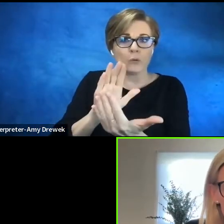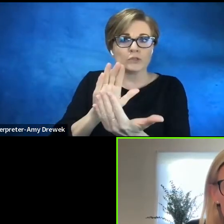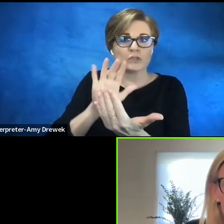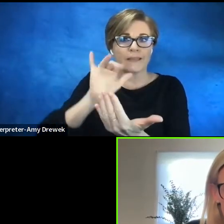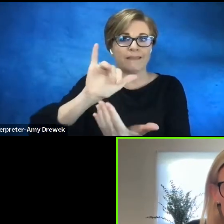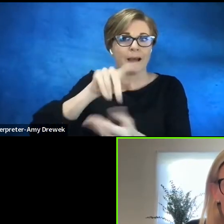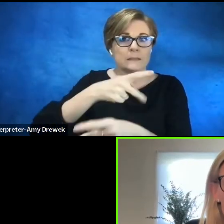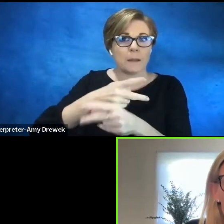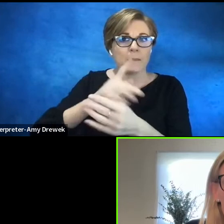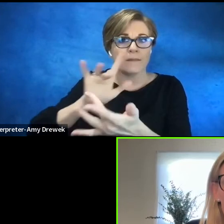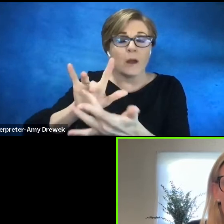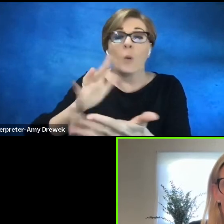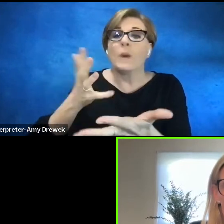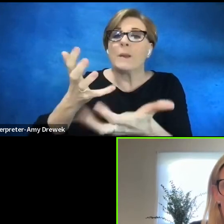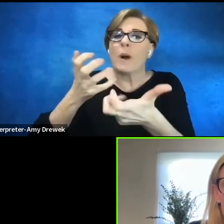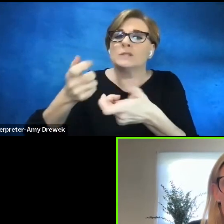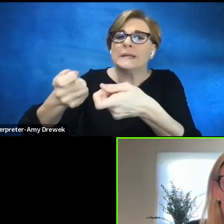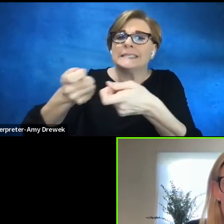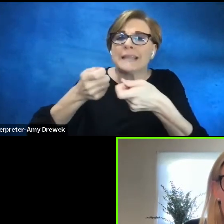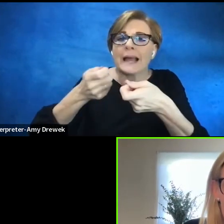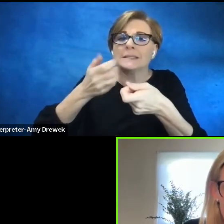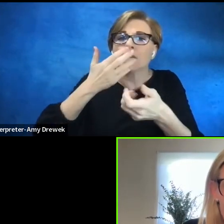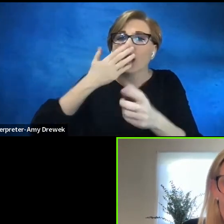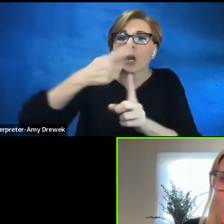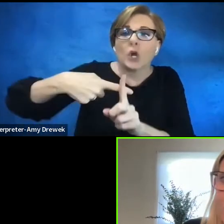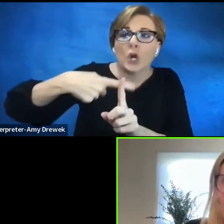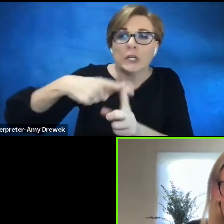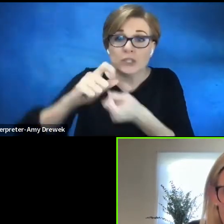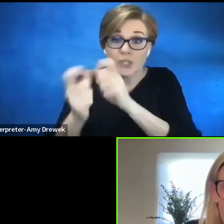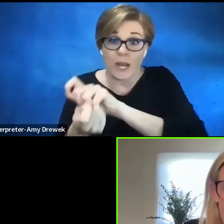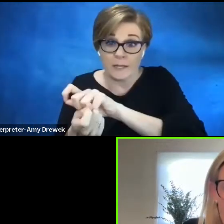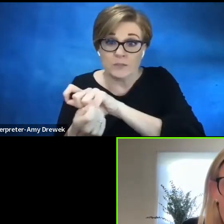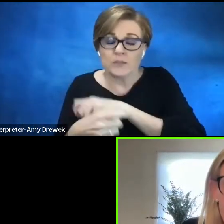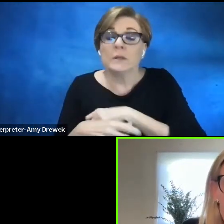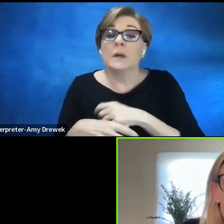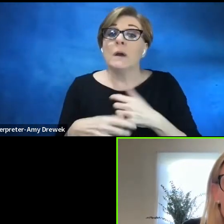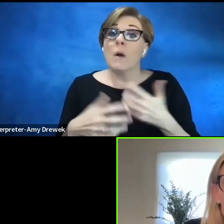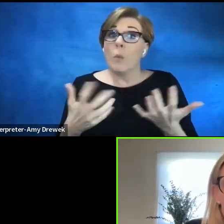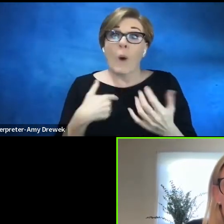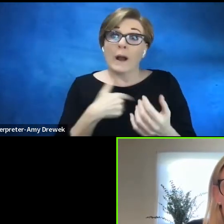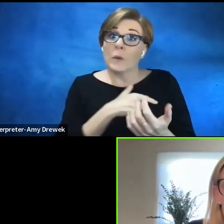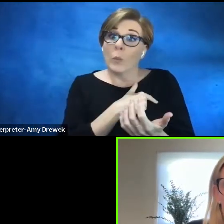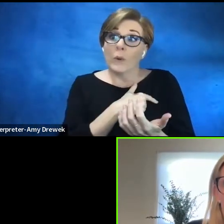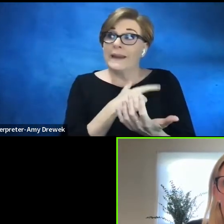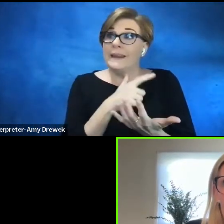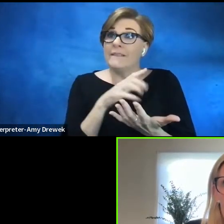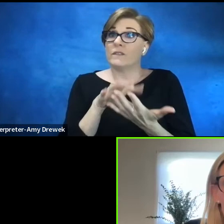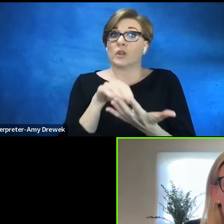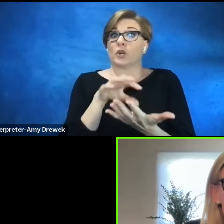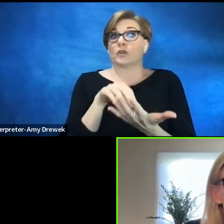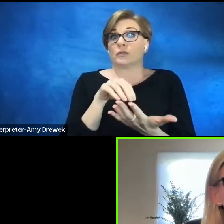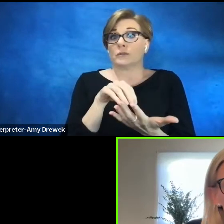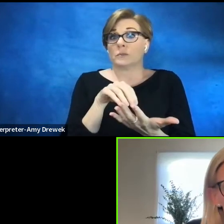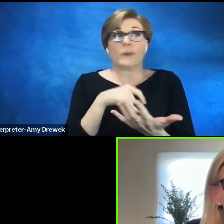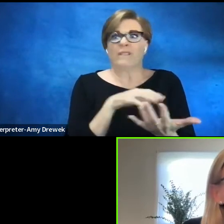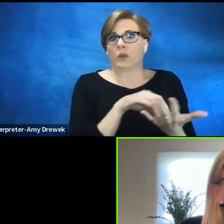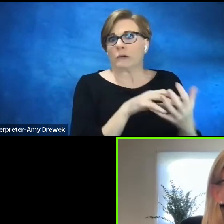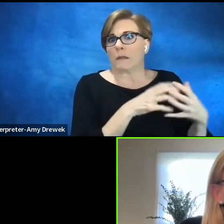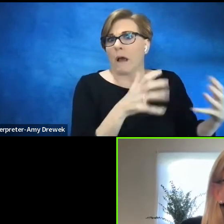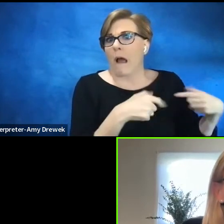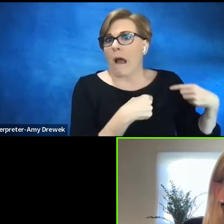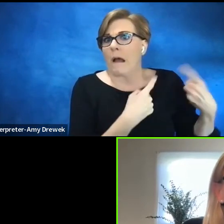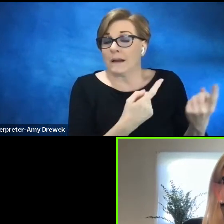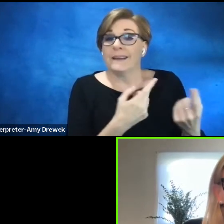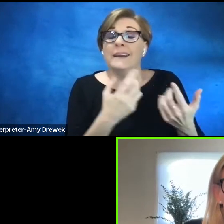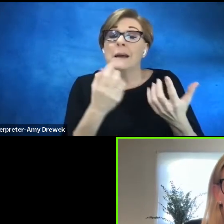to entice good change, right? And what we've learned in the past, and we've learned a lot in the past, is, you know, there's many different responses